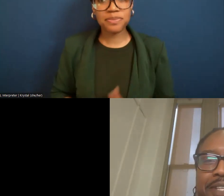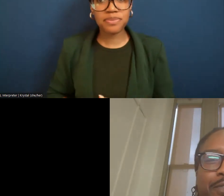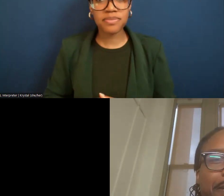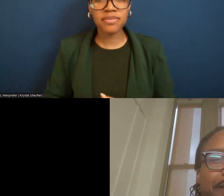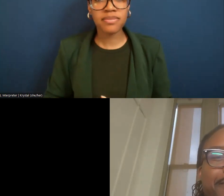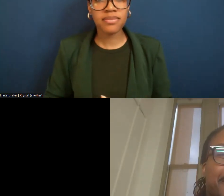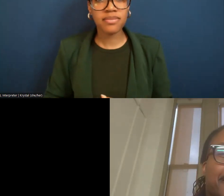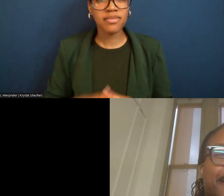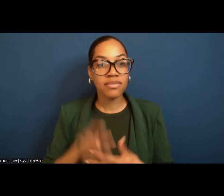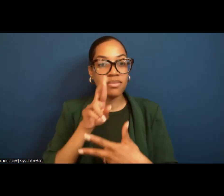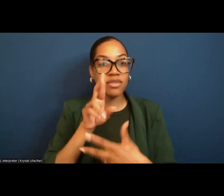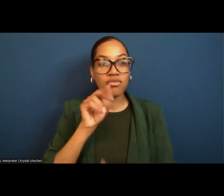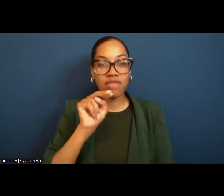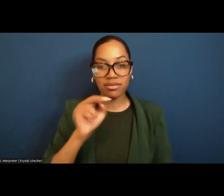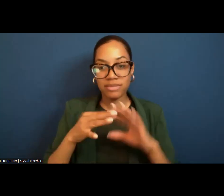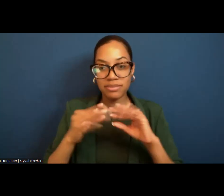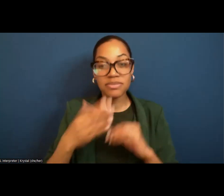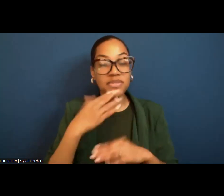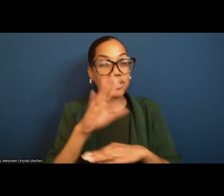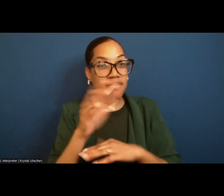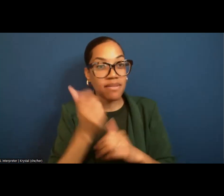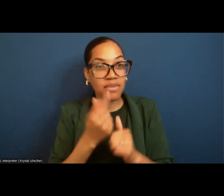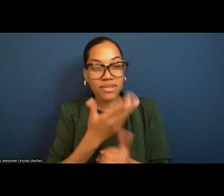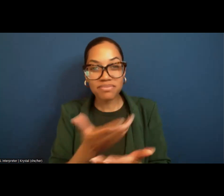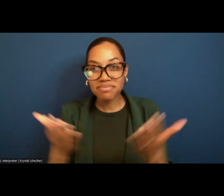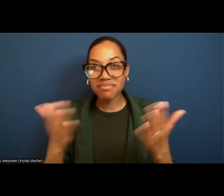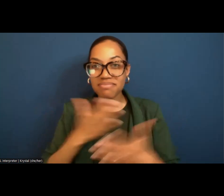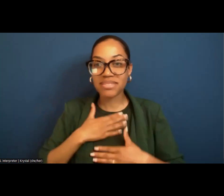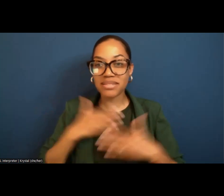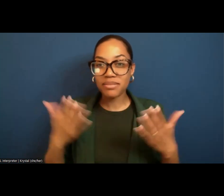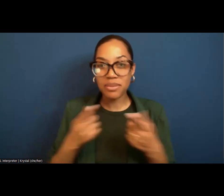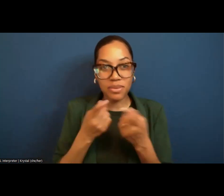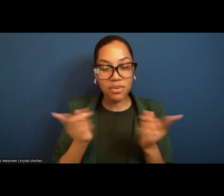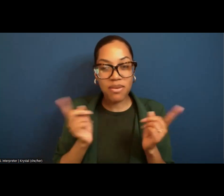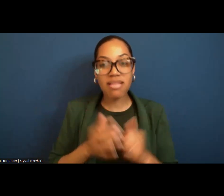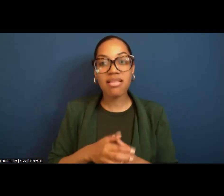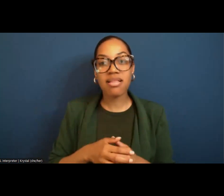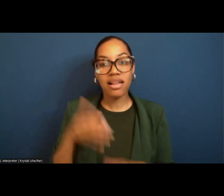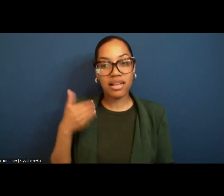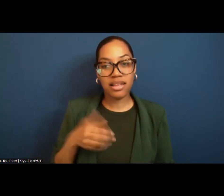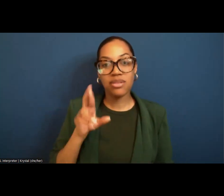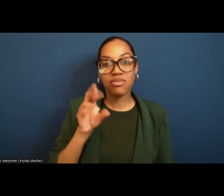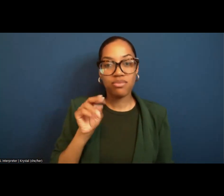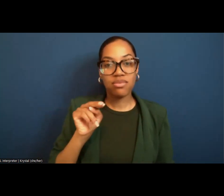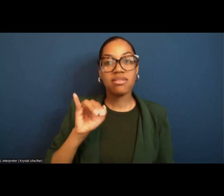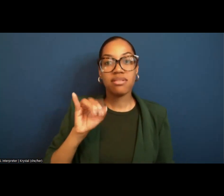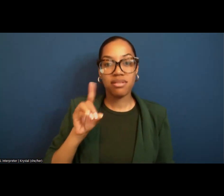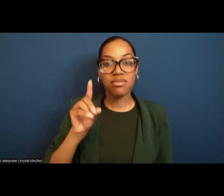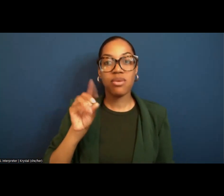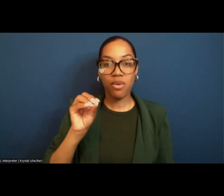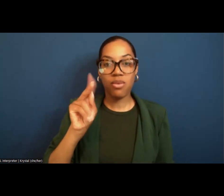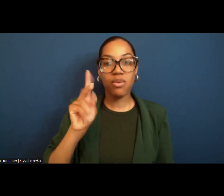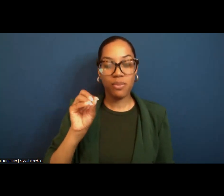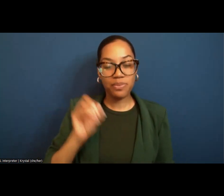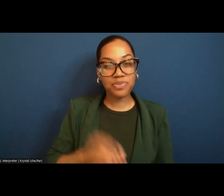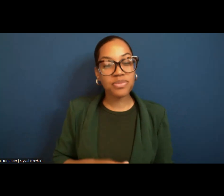Good evening, everybody. Pleasure to be with you all. As was shared, Ron Adoko. I'm really pleased